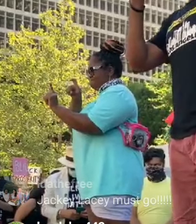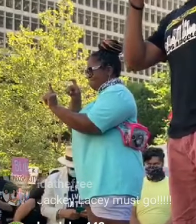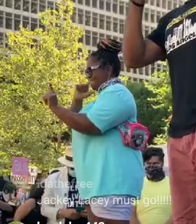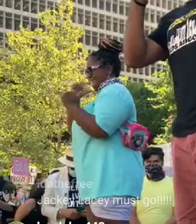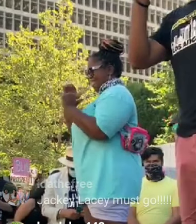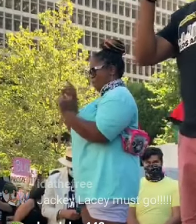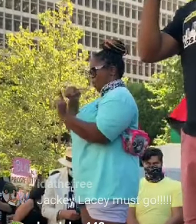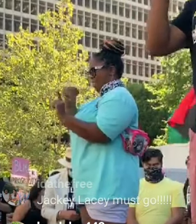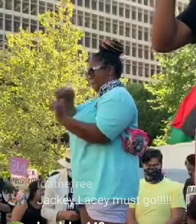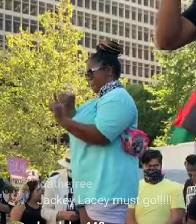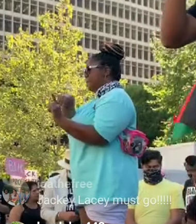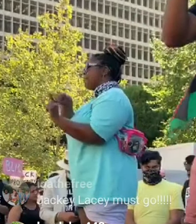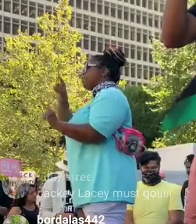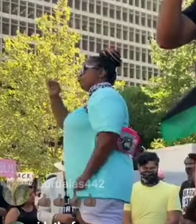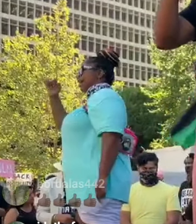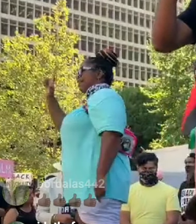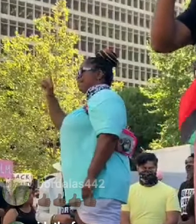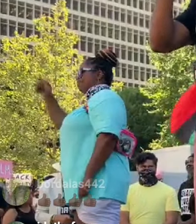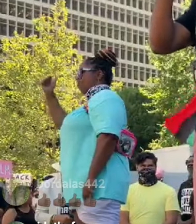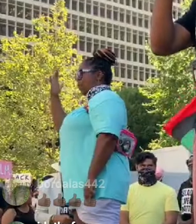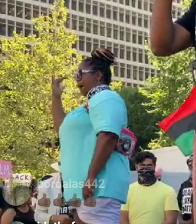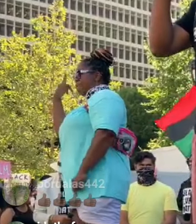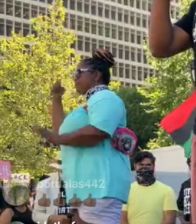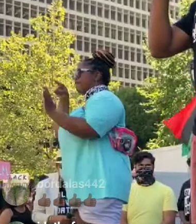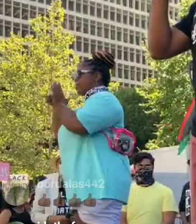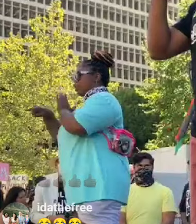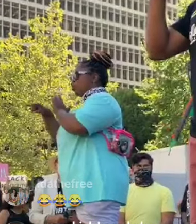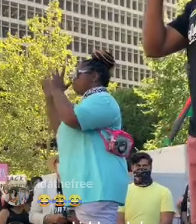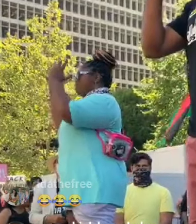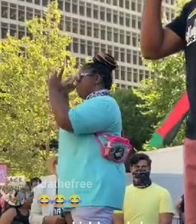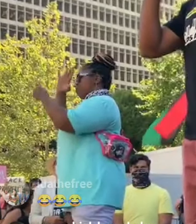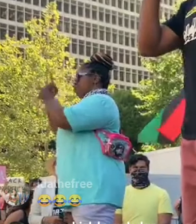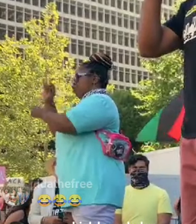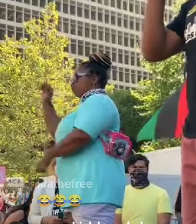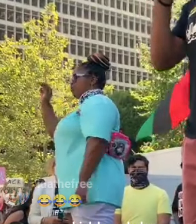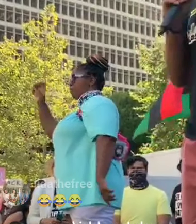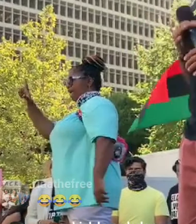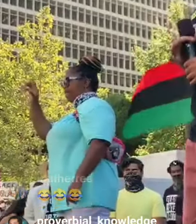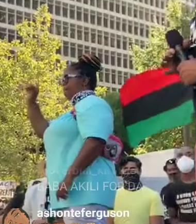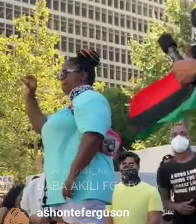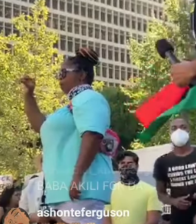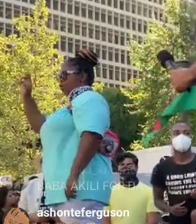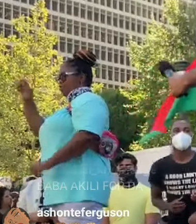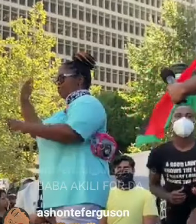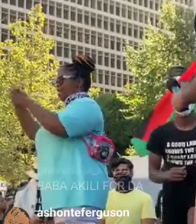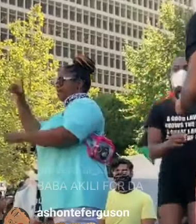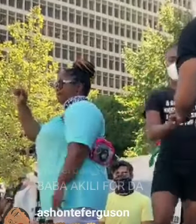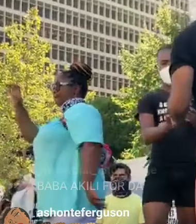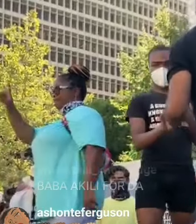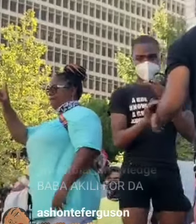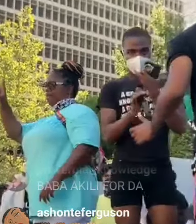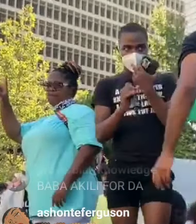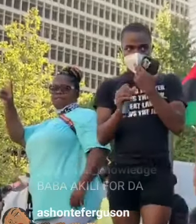go is because of the murder of this brother. Let's give it up for the brother of Jamil Moore, David.